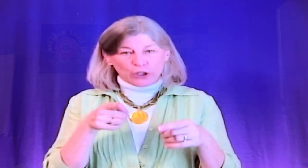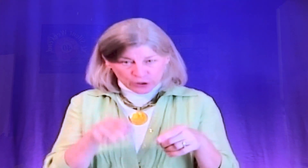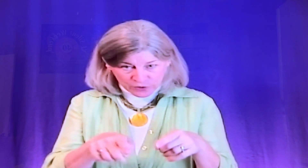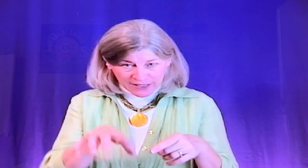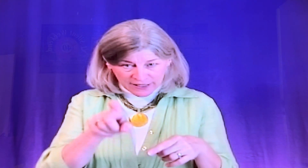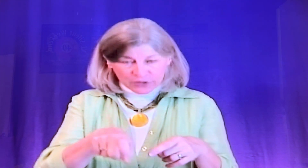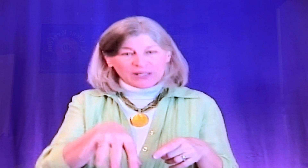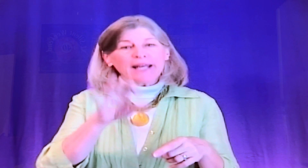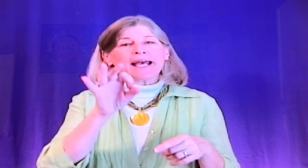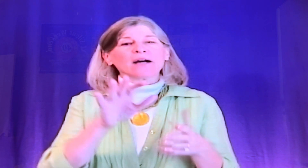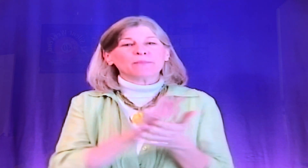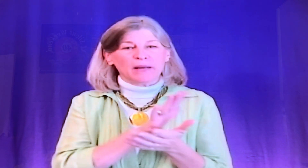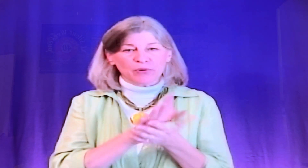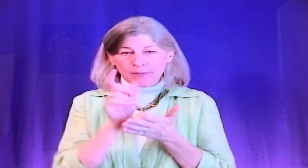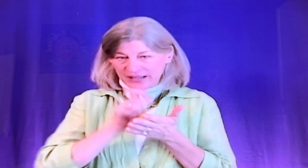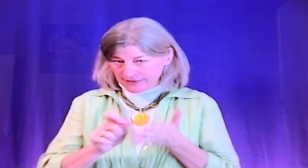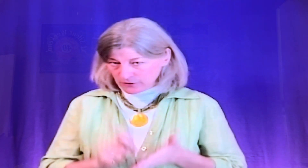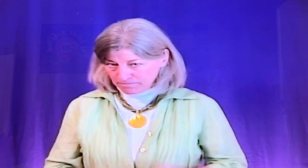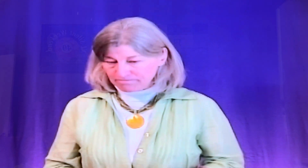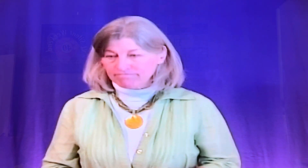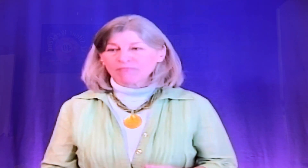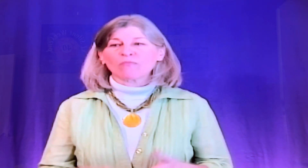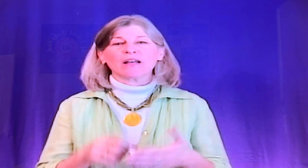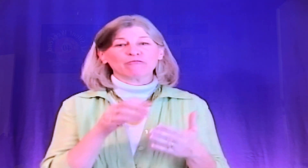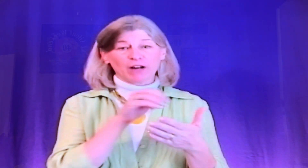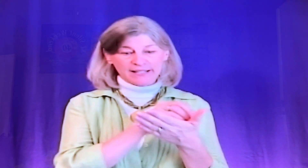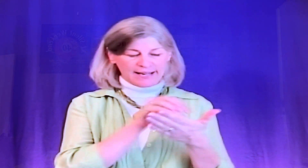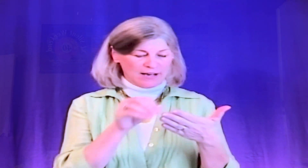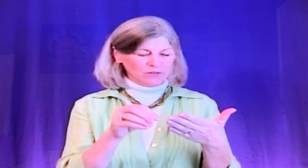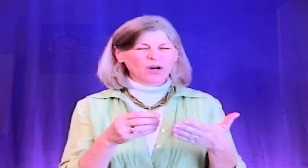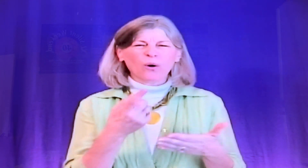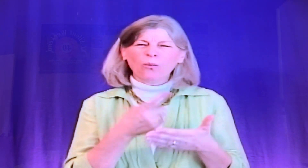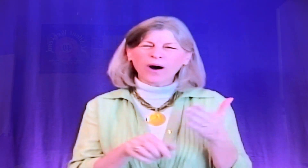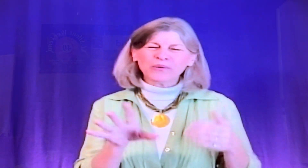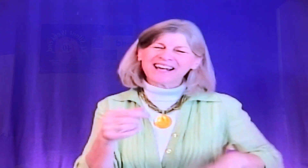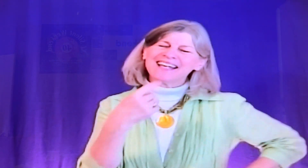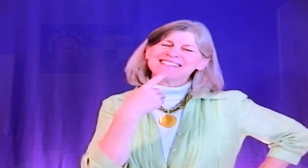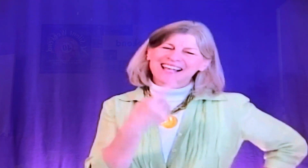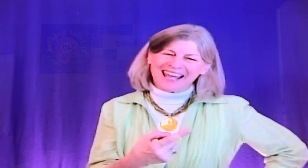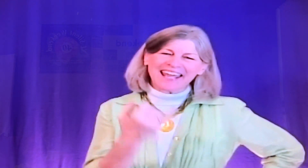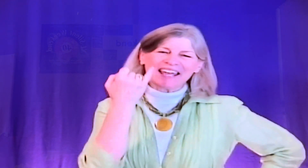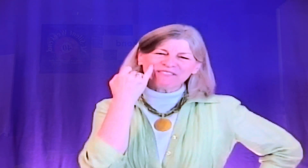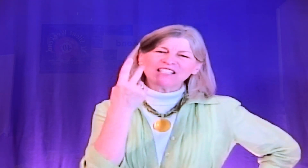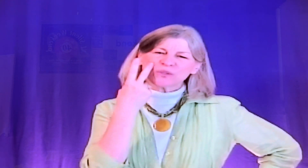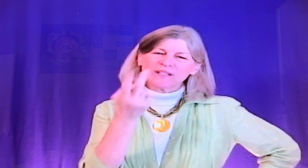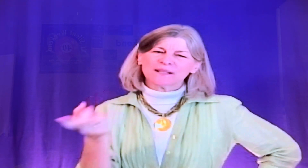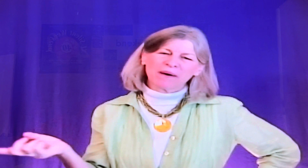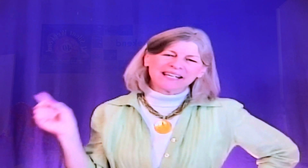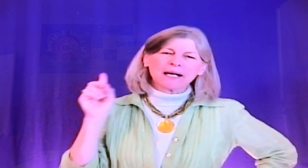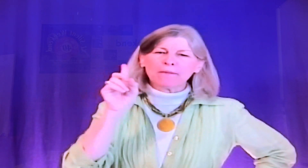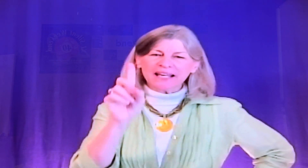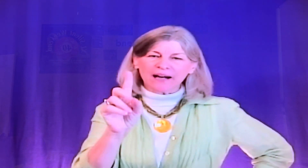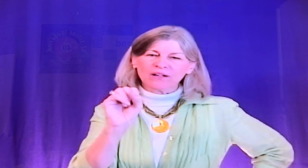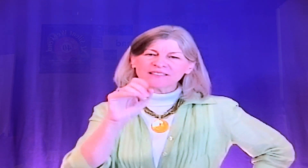You need to take out a paper and a pencil and write down, what would I say if I saw somebody coming out on